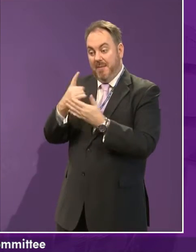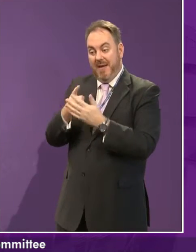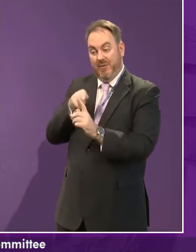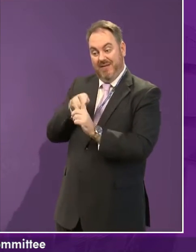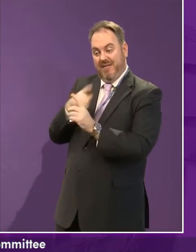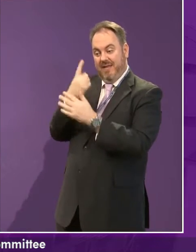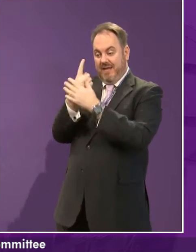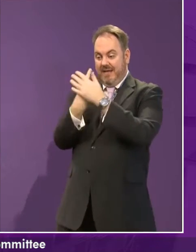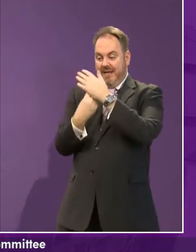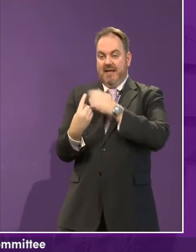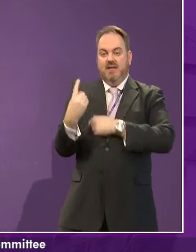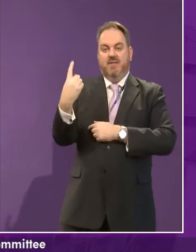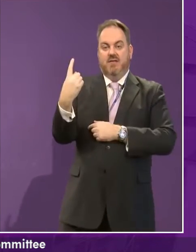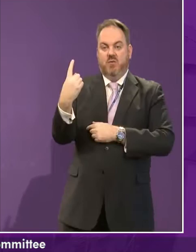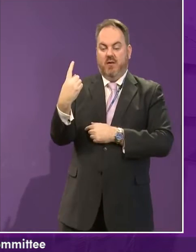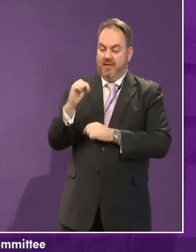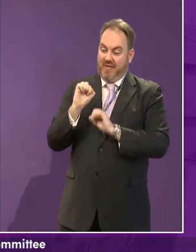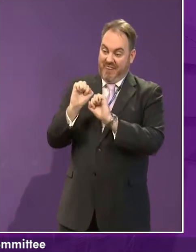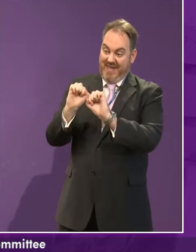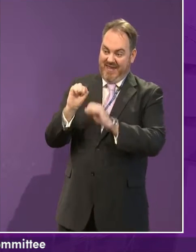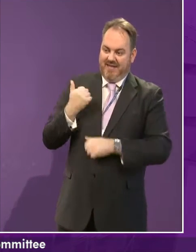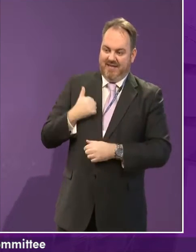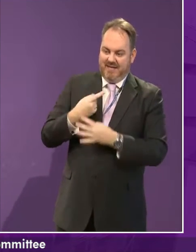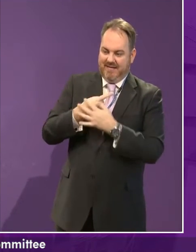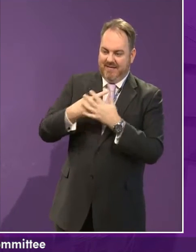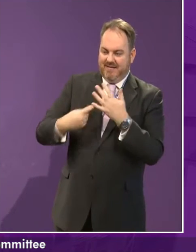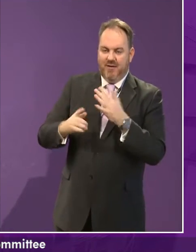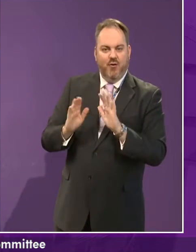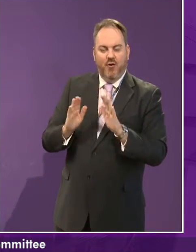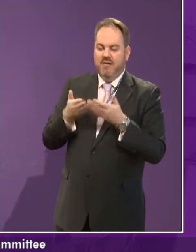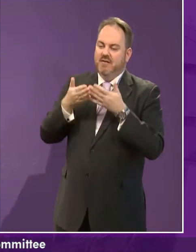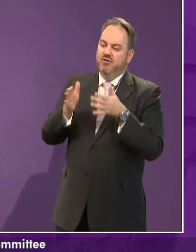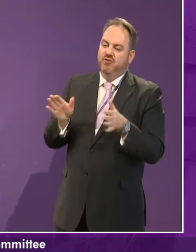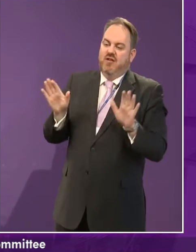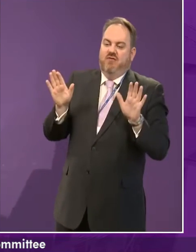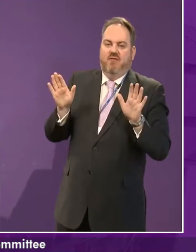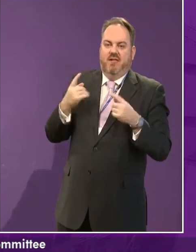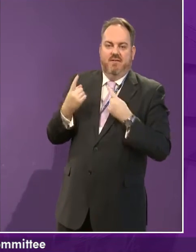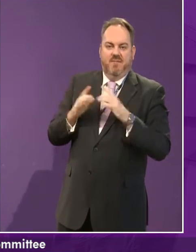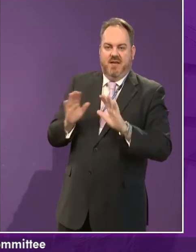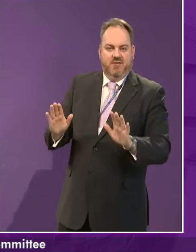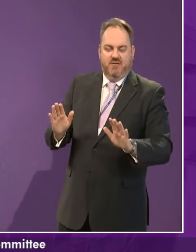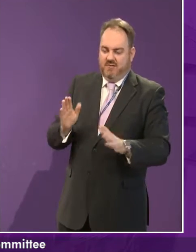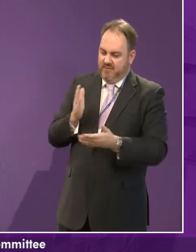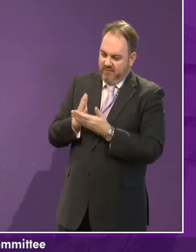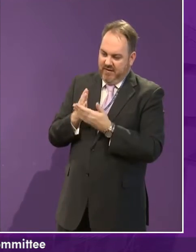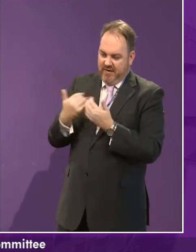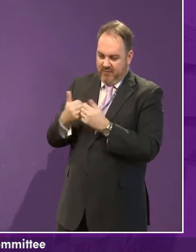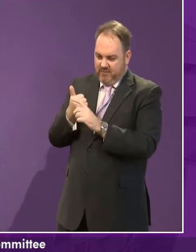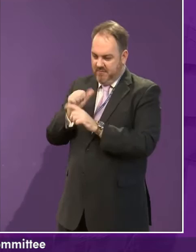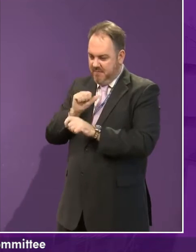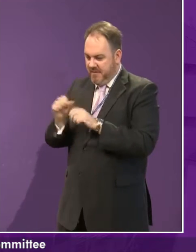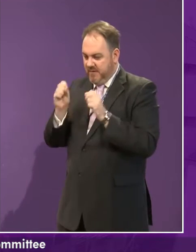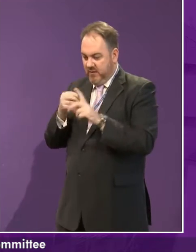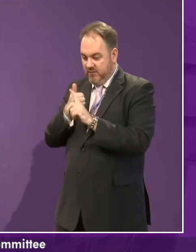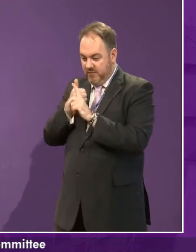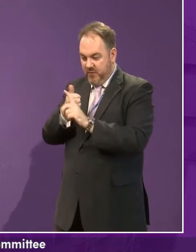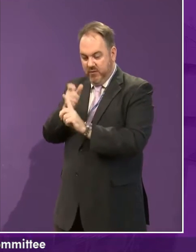needs as well. We'll do something very similar with working with students who are blind or visually impaired as well. Like we do